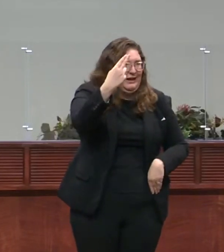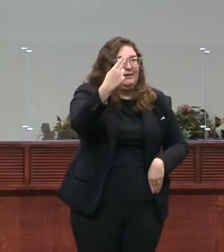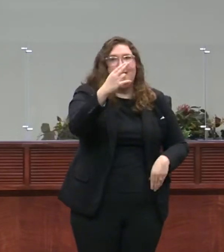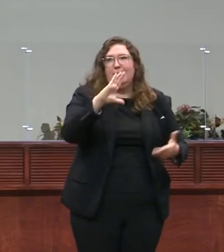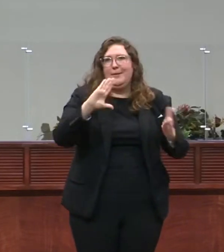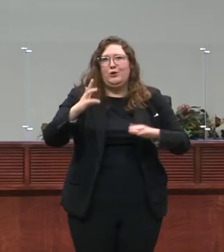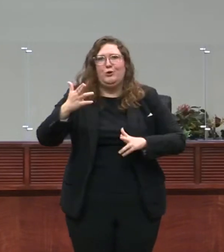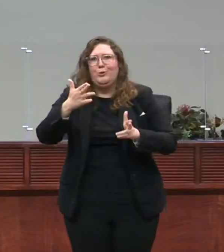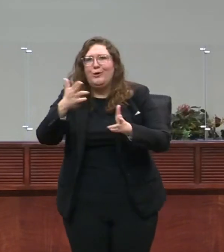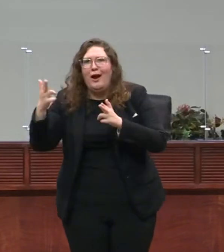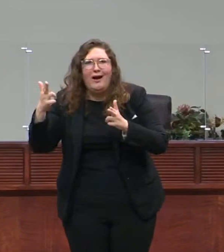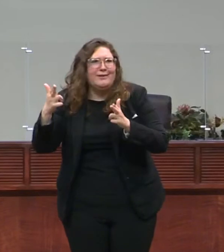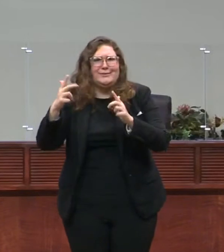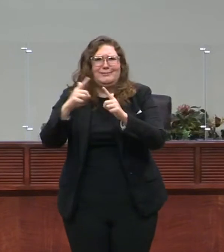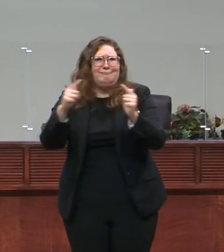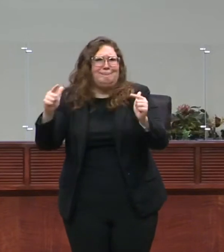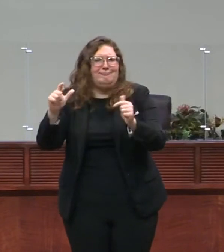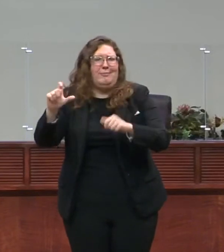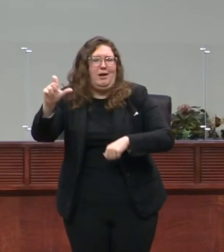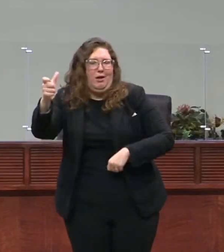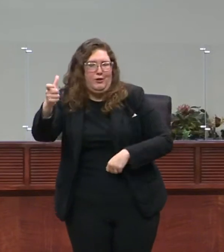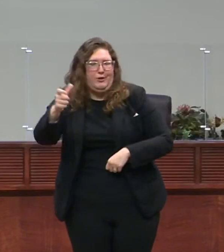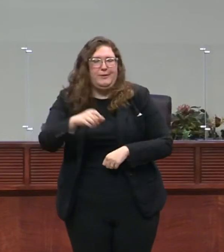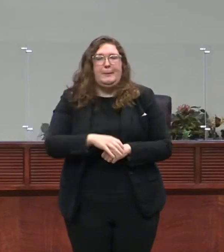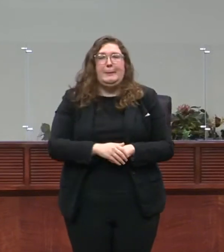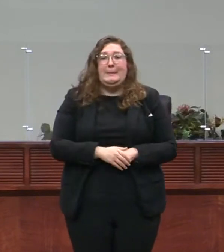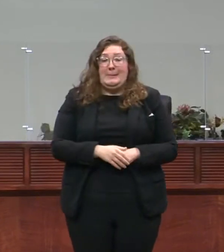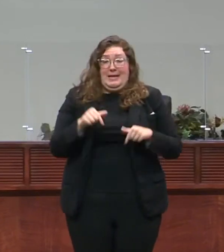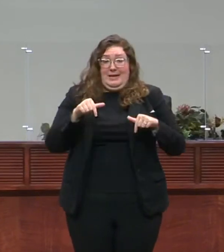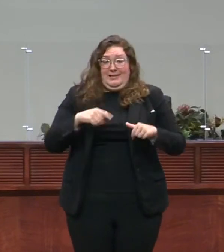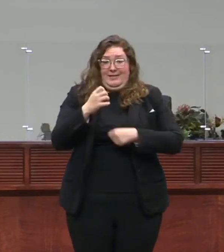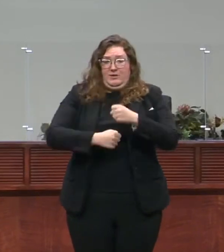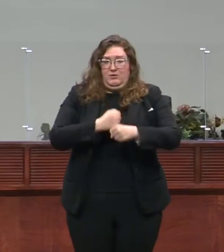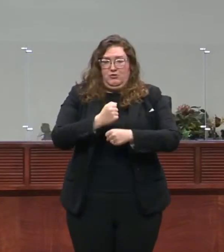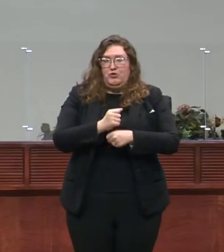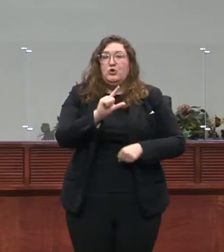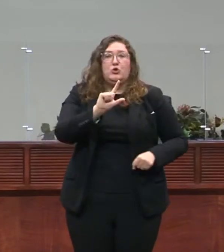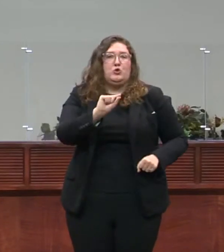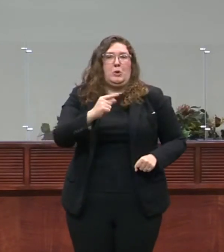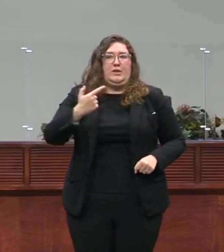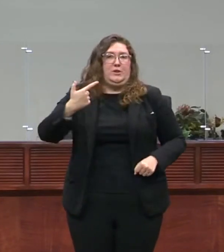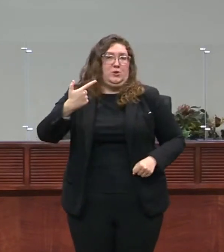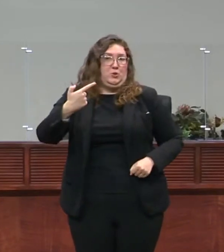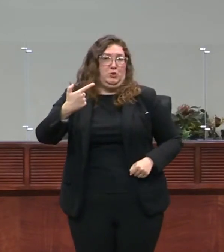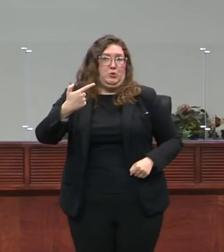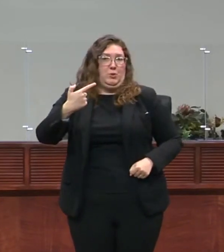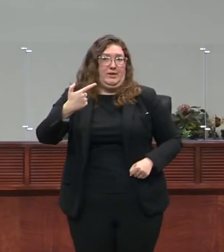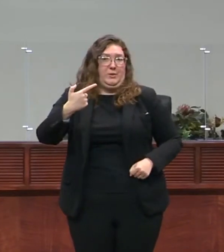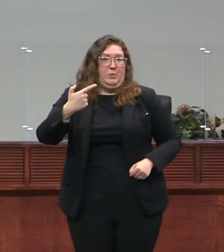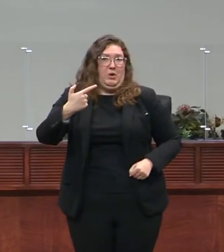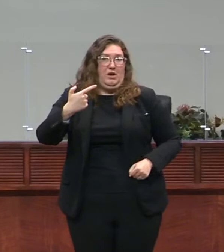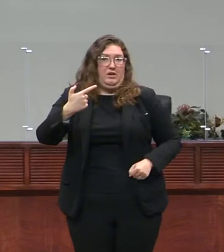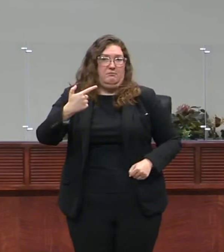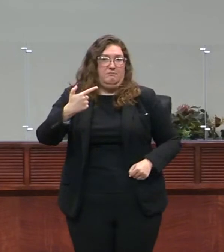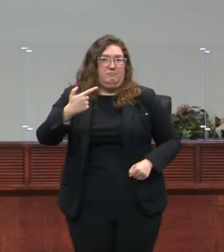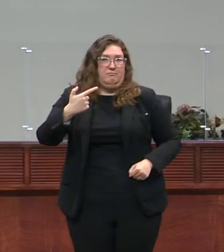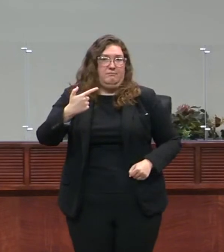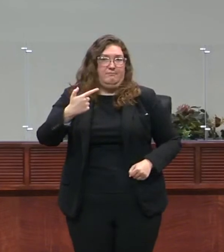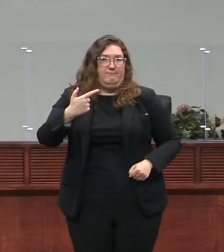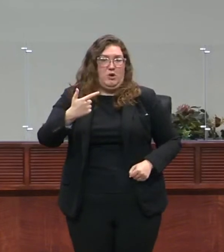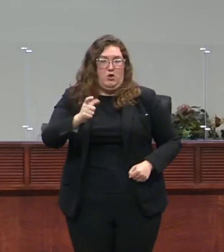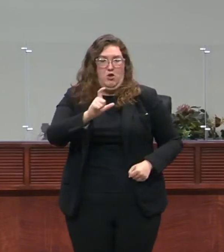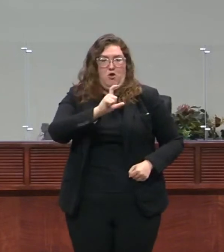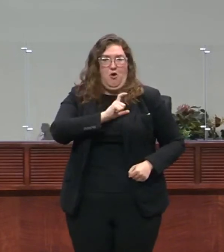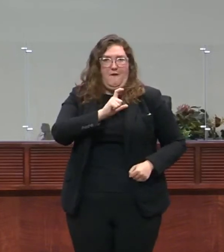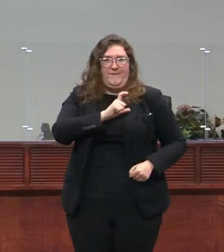etc. So far in 2021, according to the Officer Down